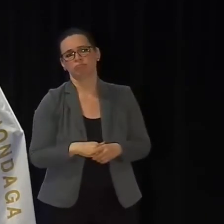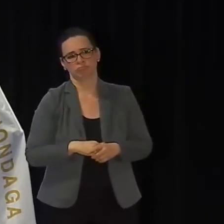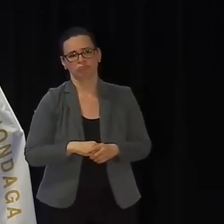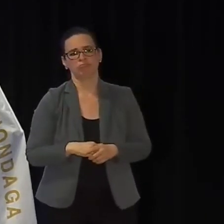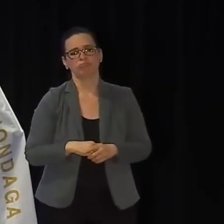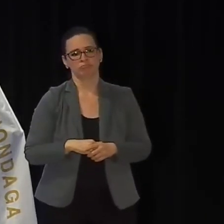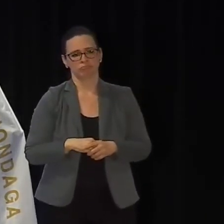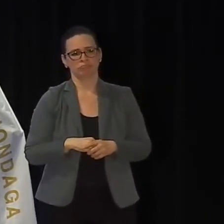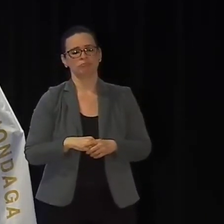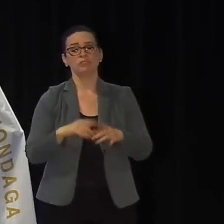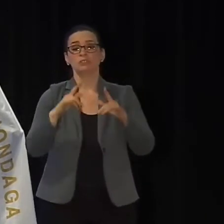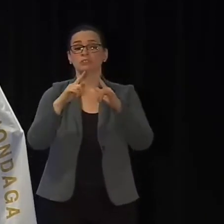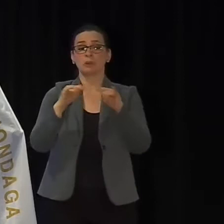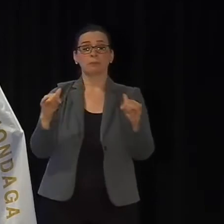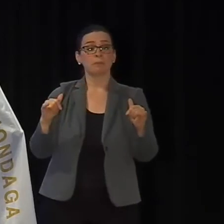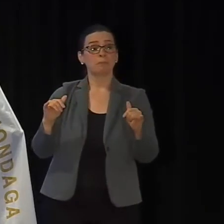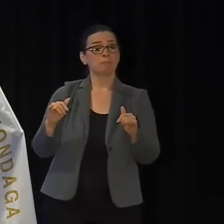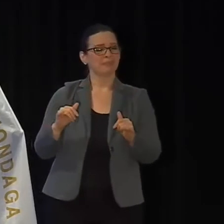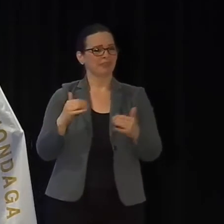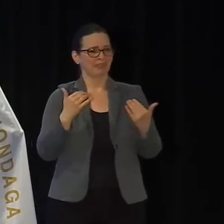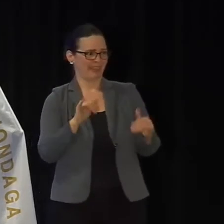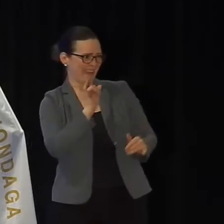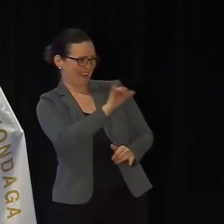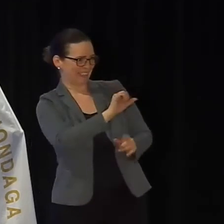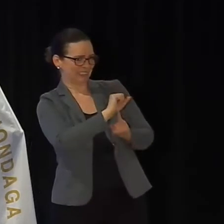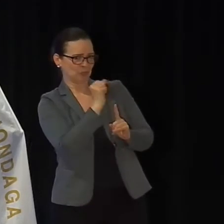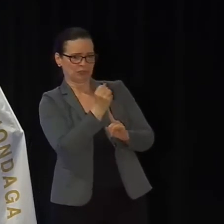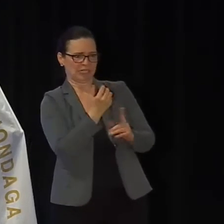that's stuff that's out of